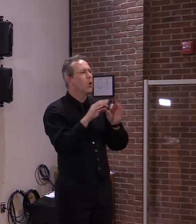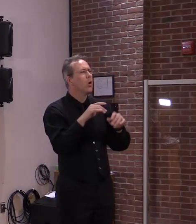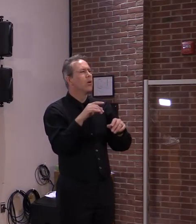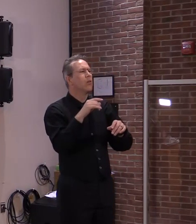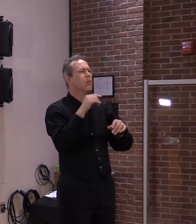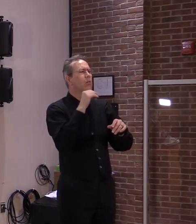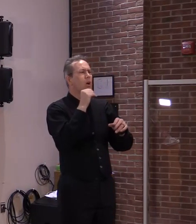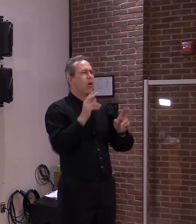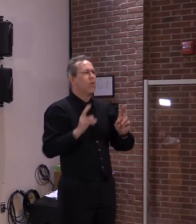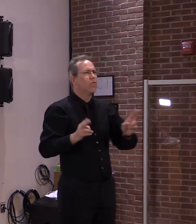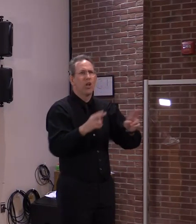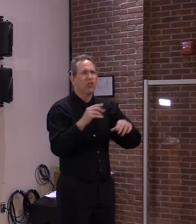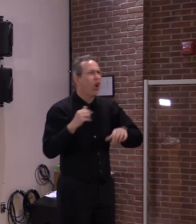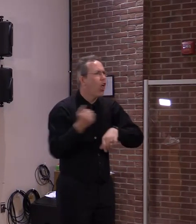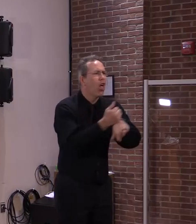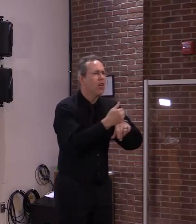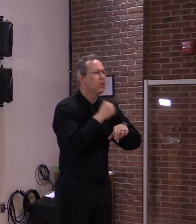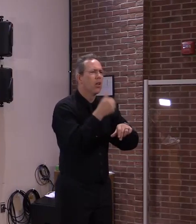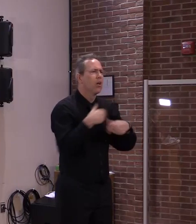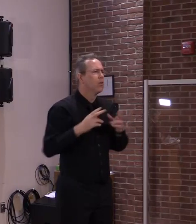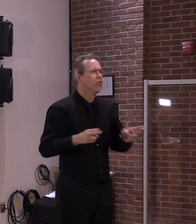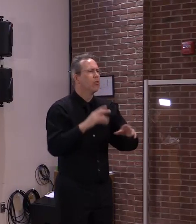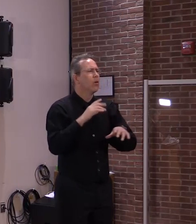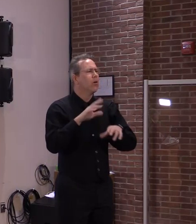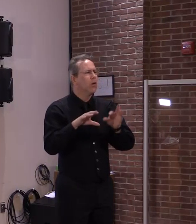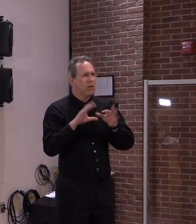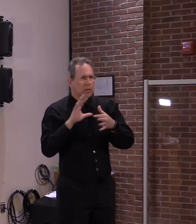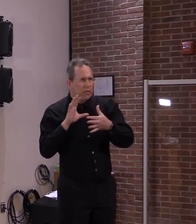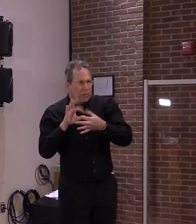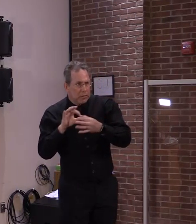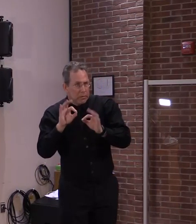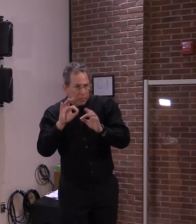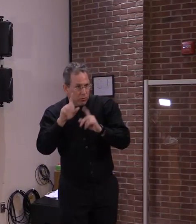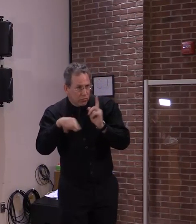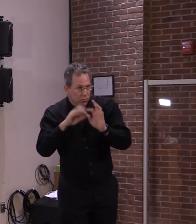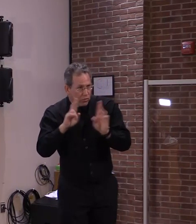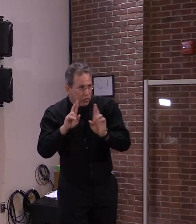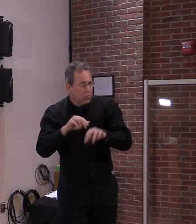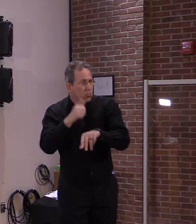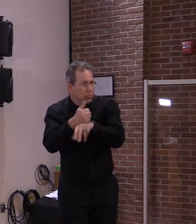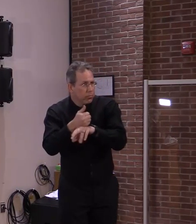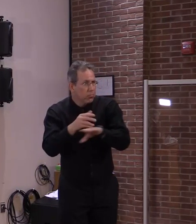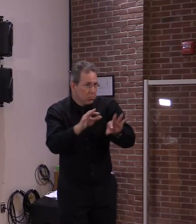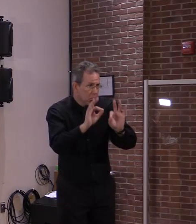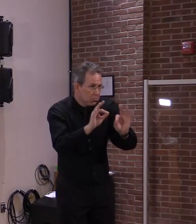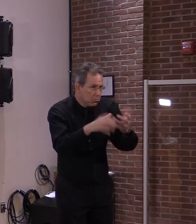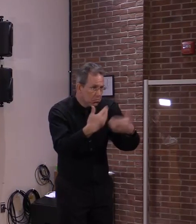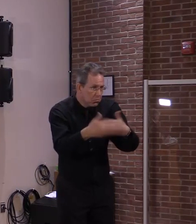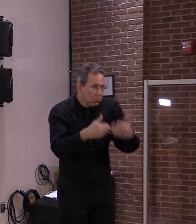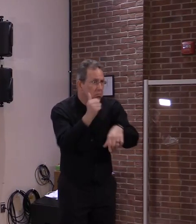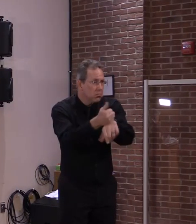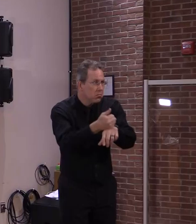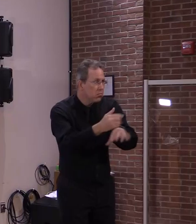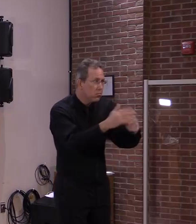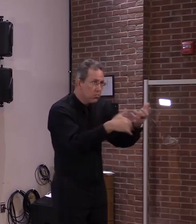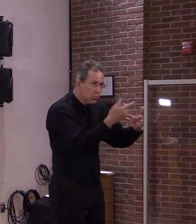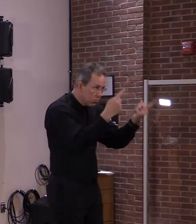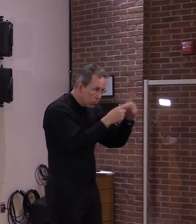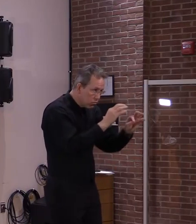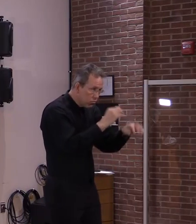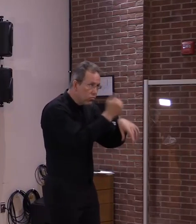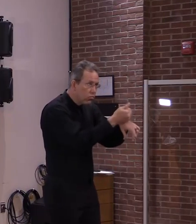some issues with staying coordinated with the federal pharmacy program, and we just want to make sure that we do this in a methodical way as we're